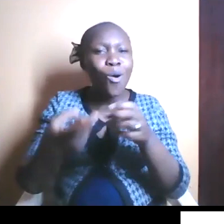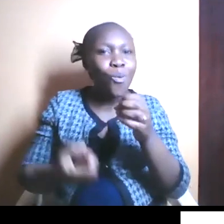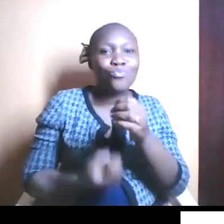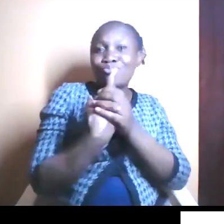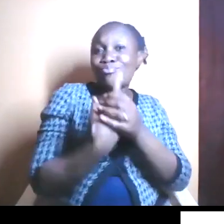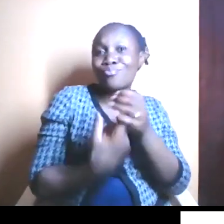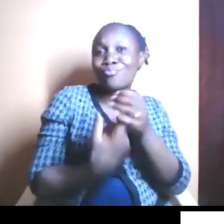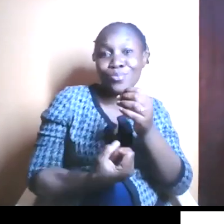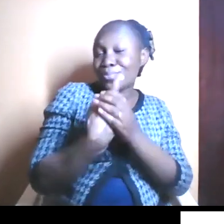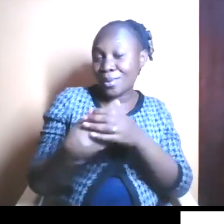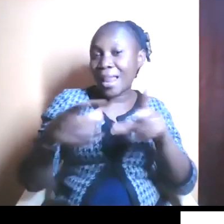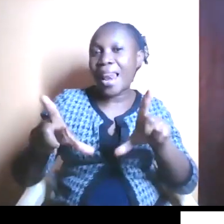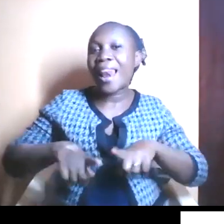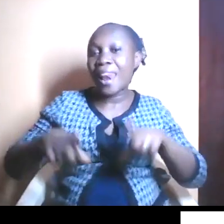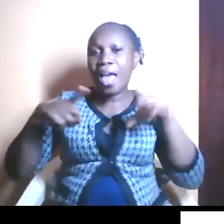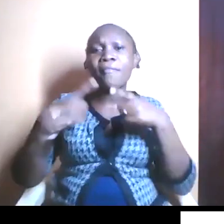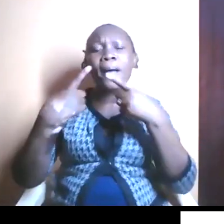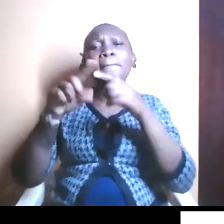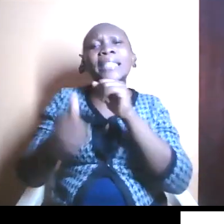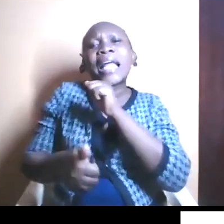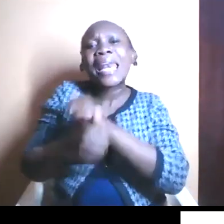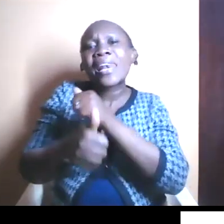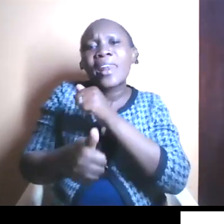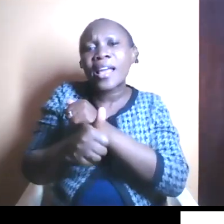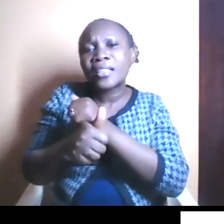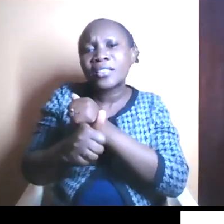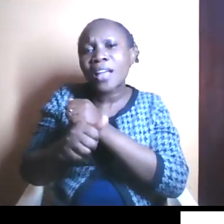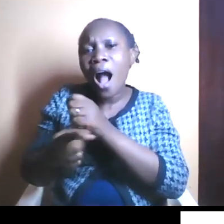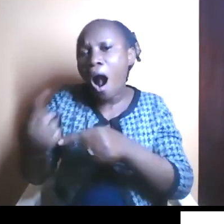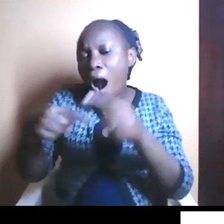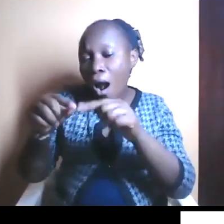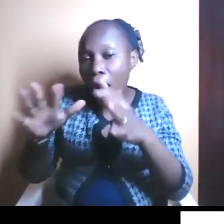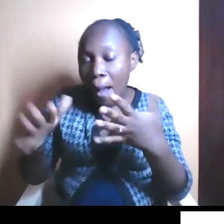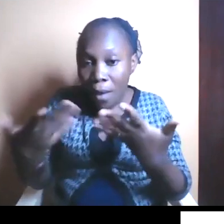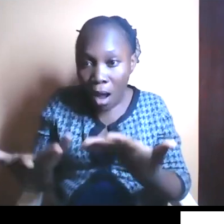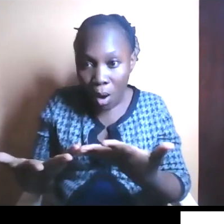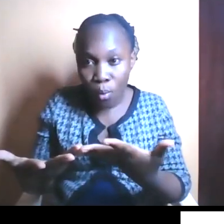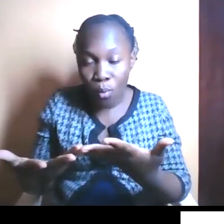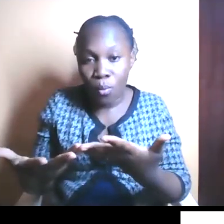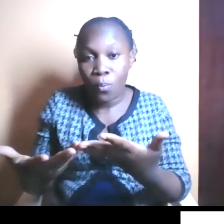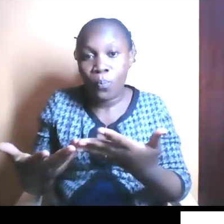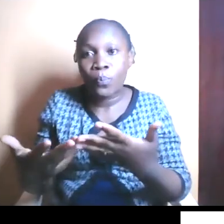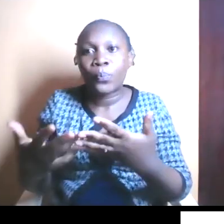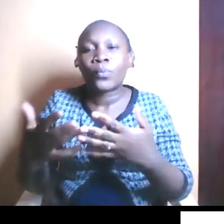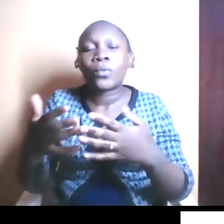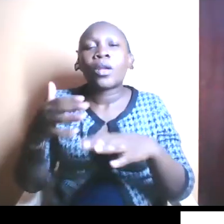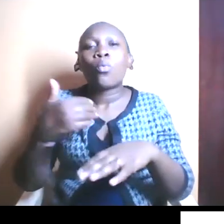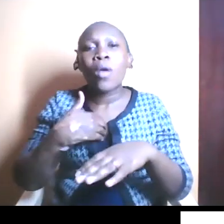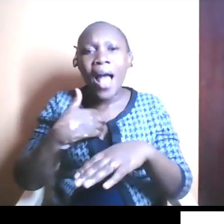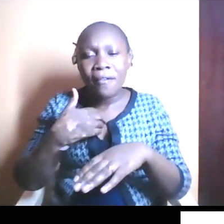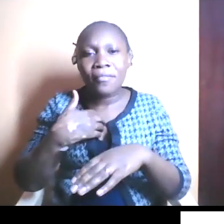does toxicity really come from? The 6 systems are at the foundation of toxic